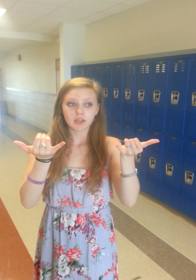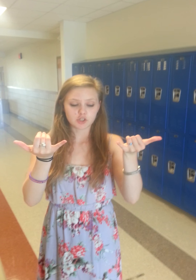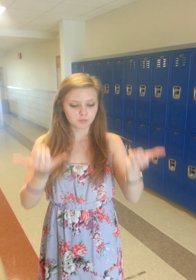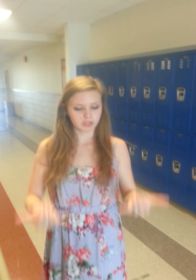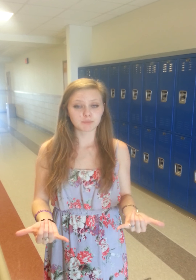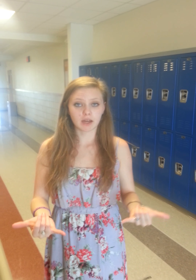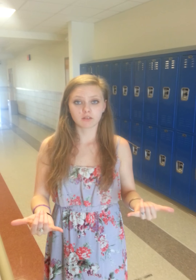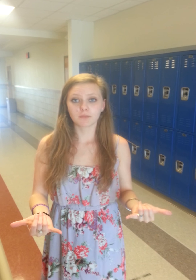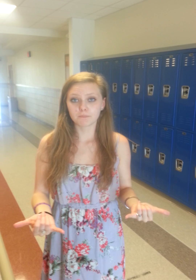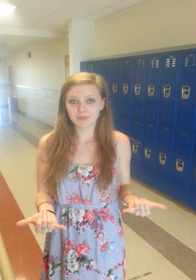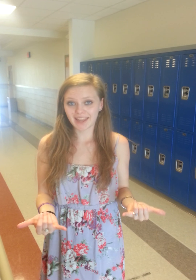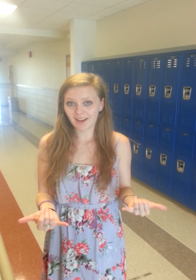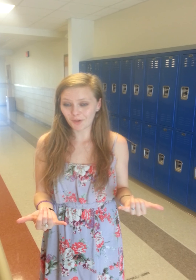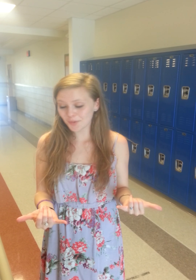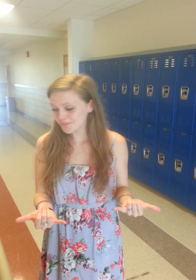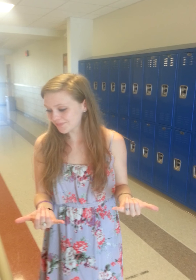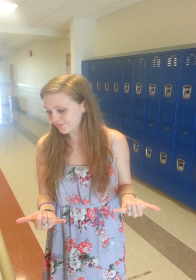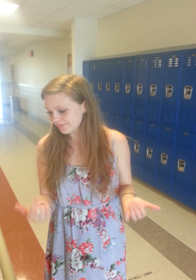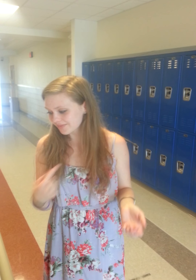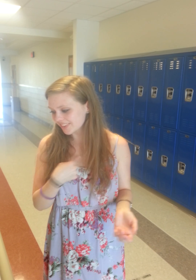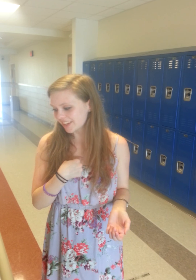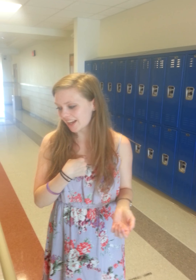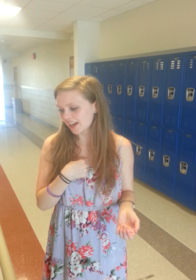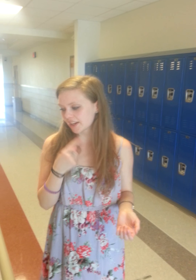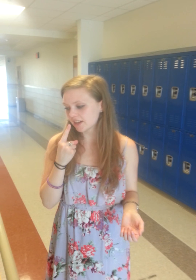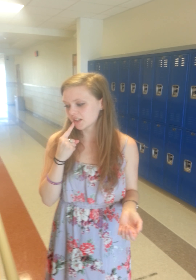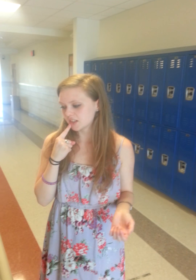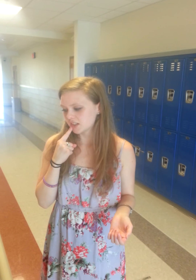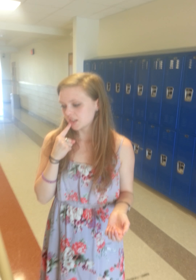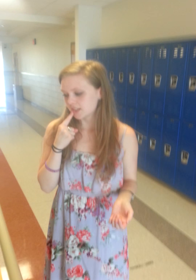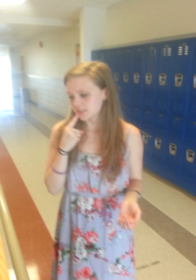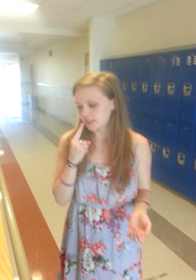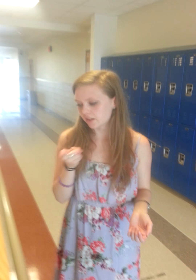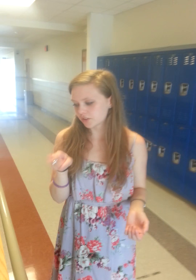just bring them down. Now, I tell you.